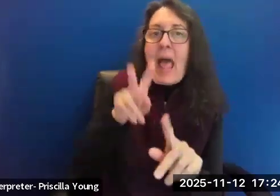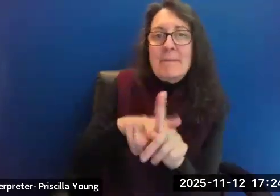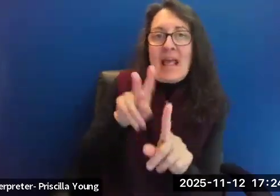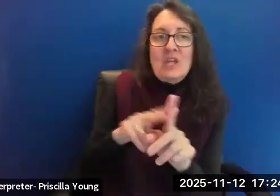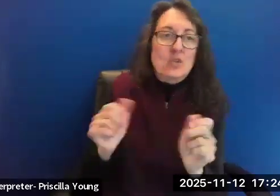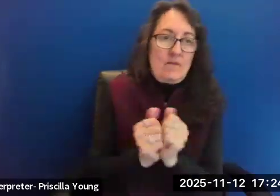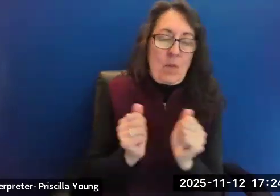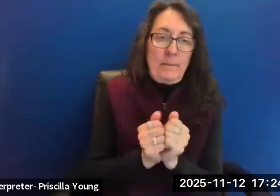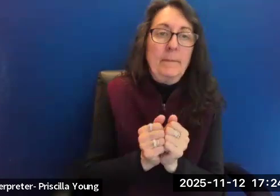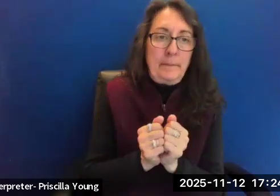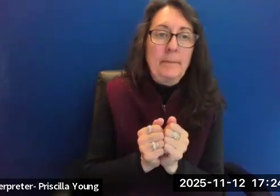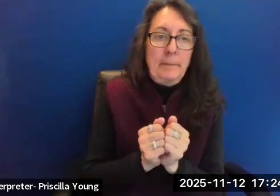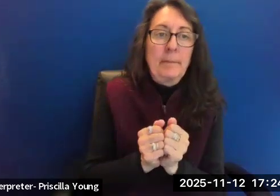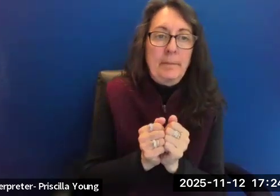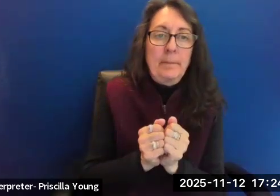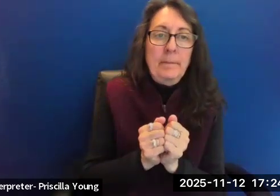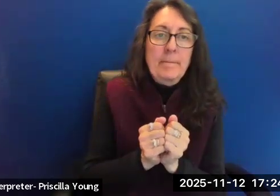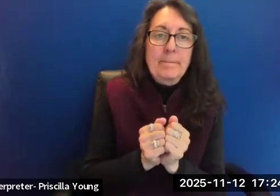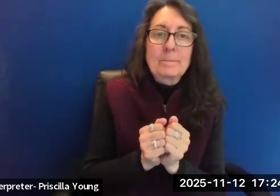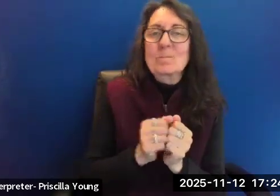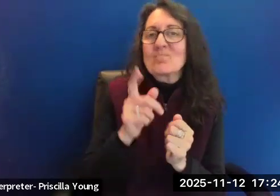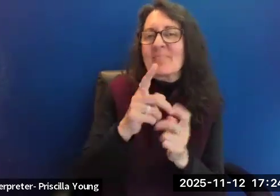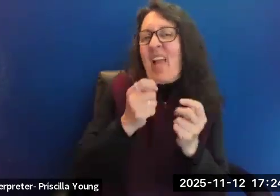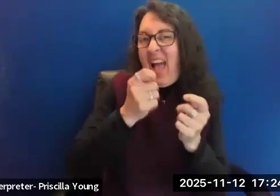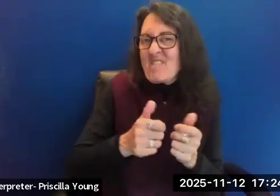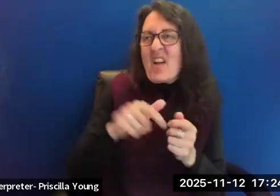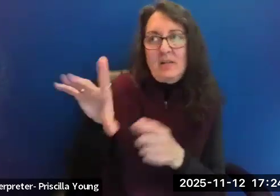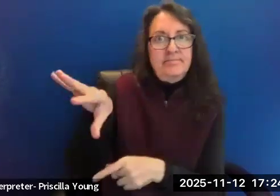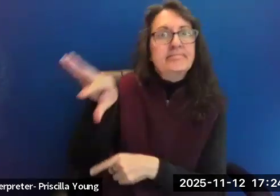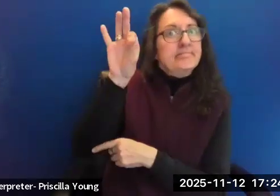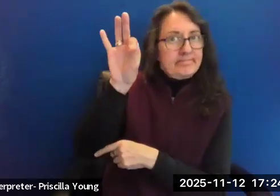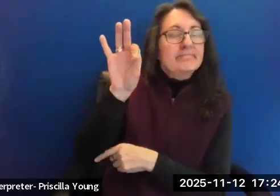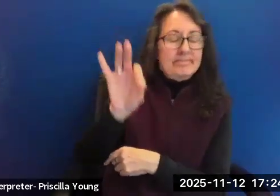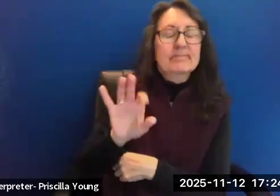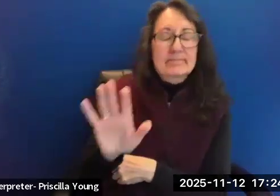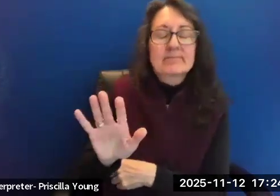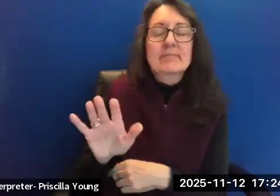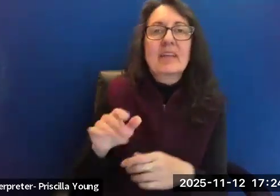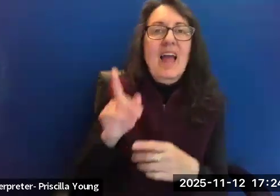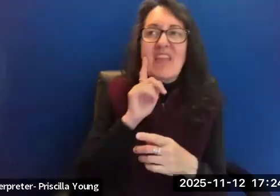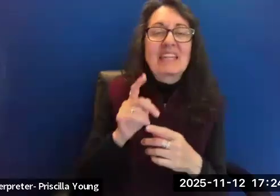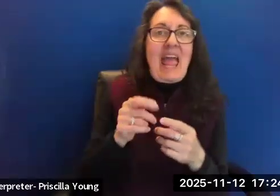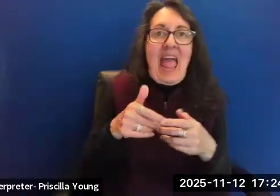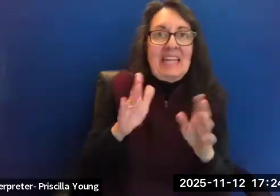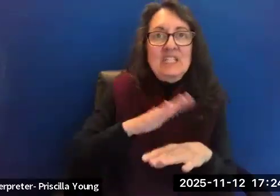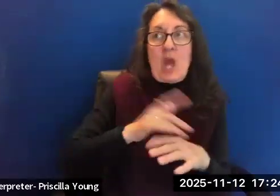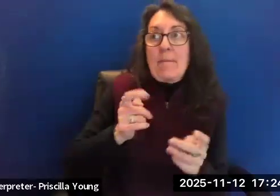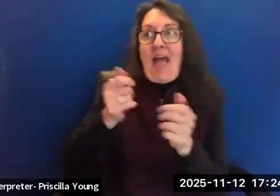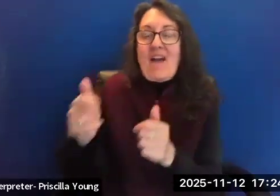they'll have access to after they've been selected and at any time during the program.